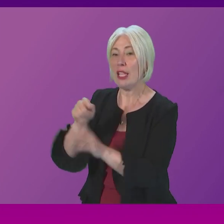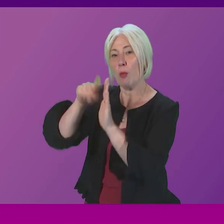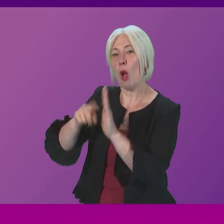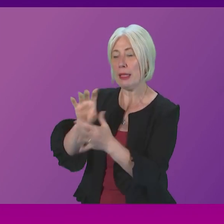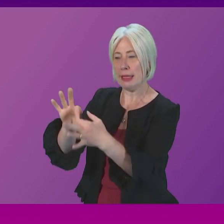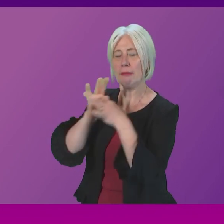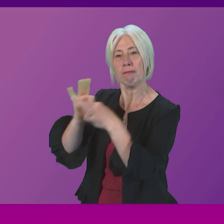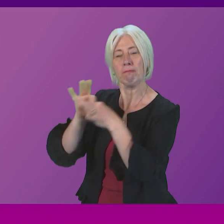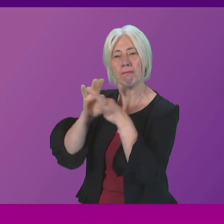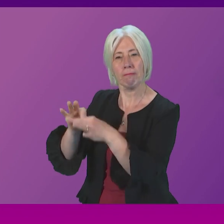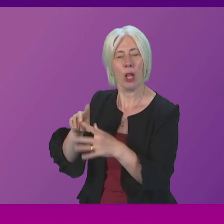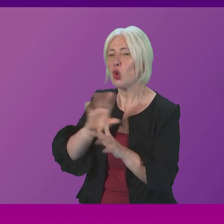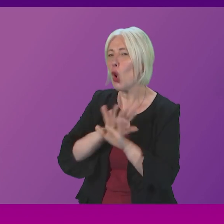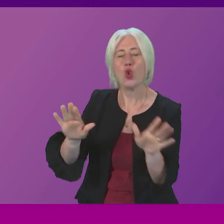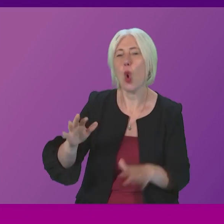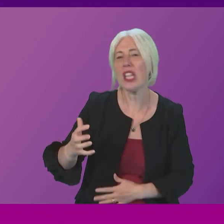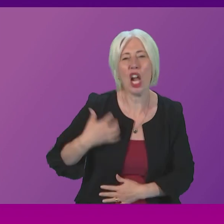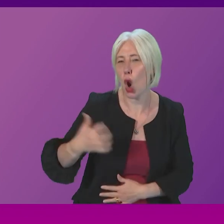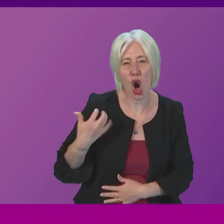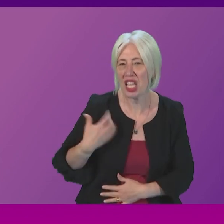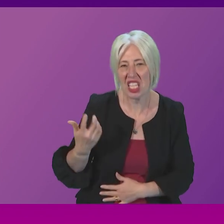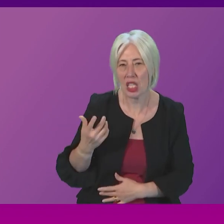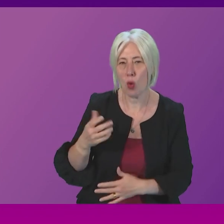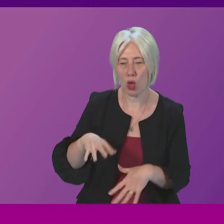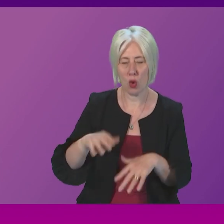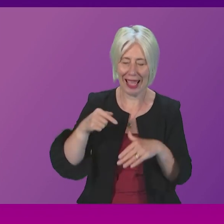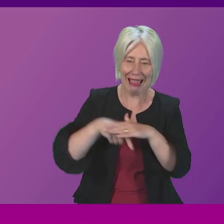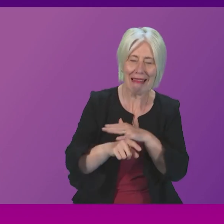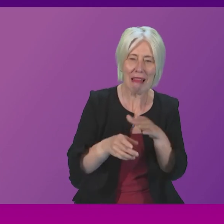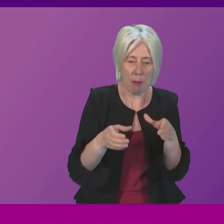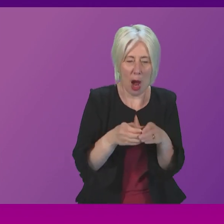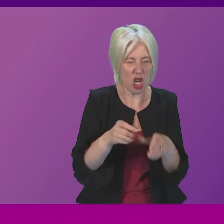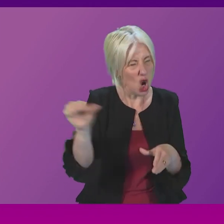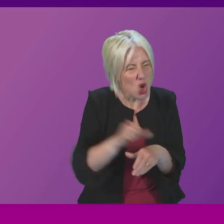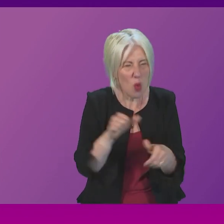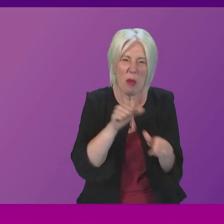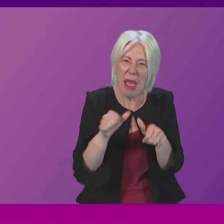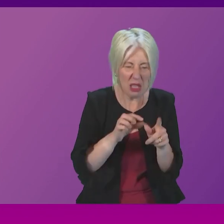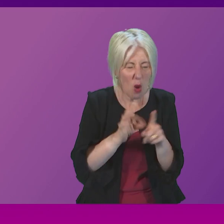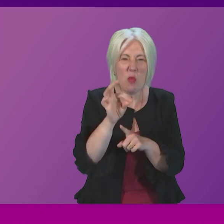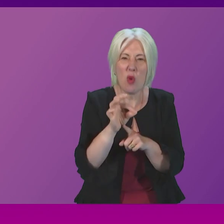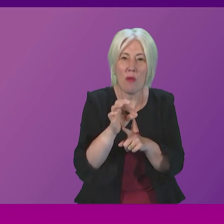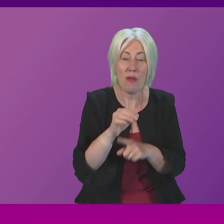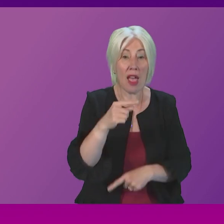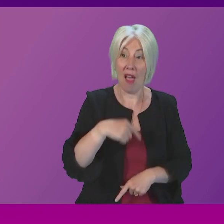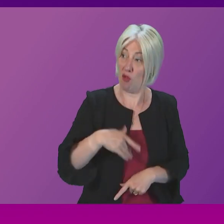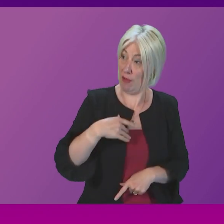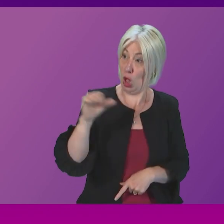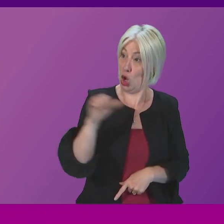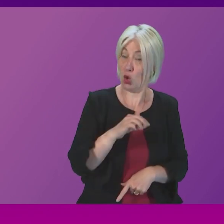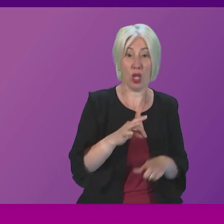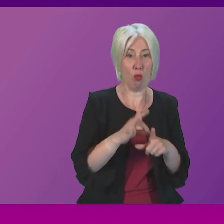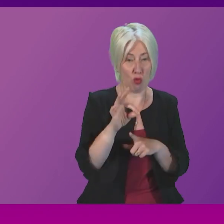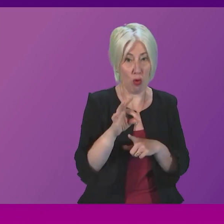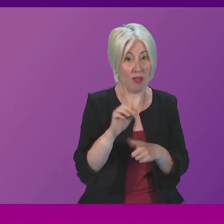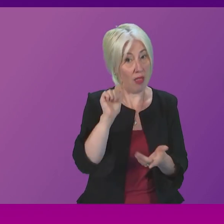actually say, don't get annoyed by going into a party and going, it needs to be better than this. If you actually think it needs to be better than this, then you're